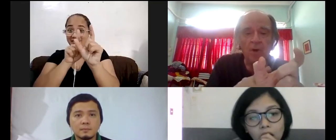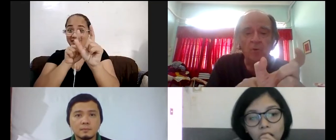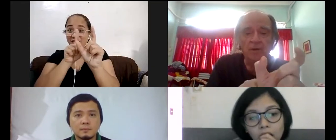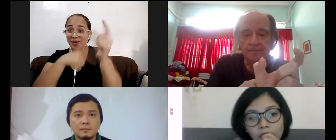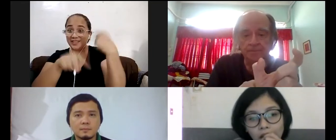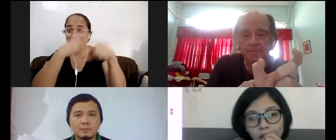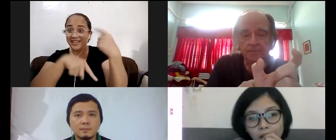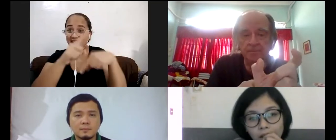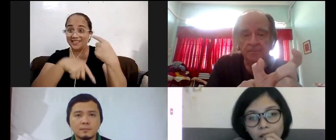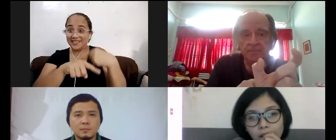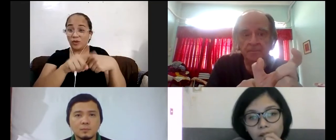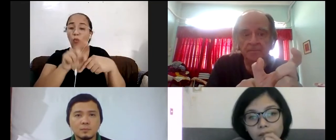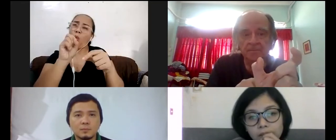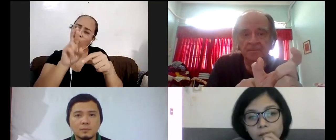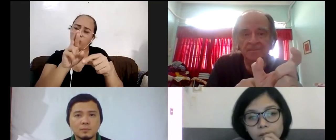or one word.